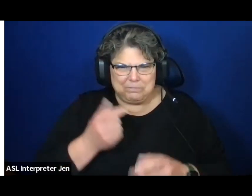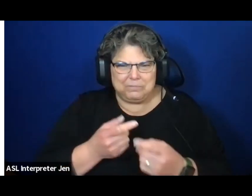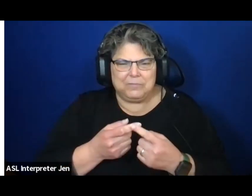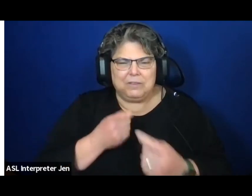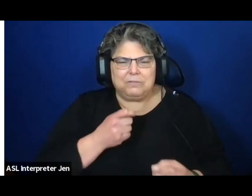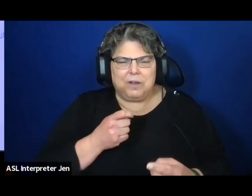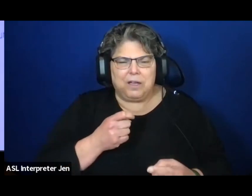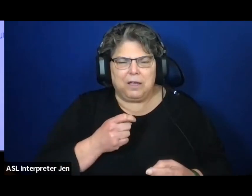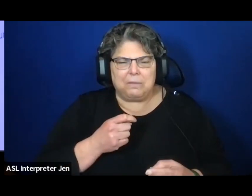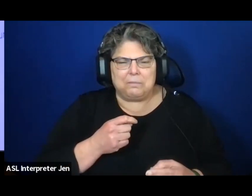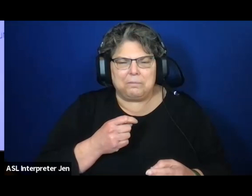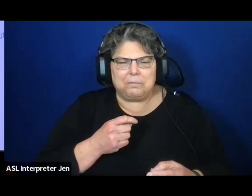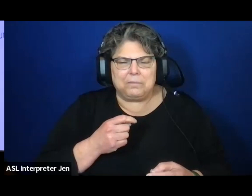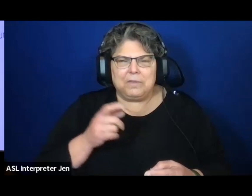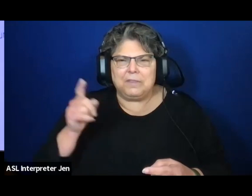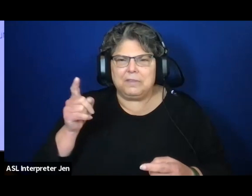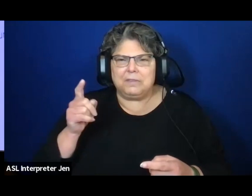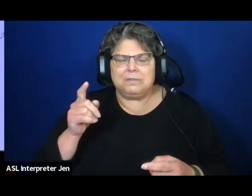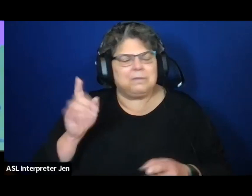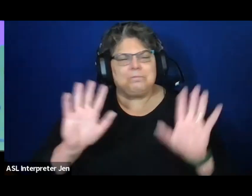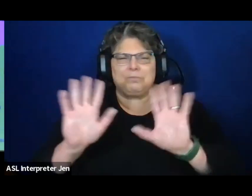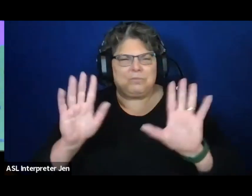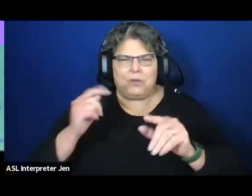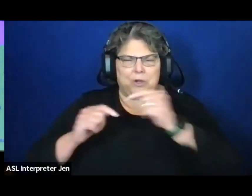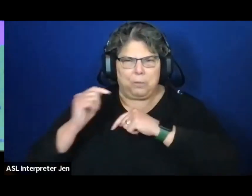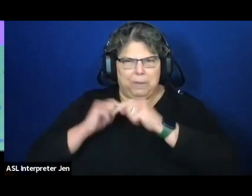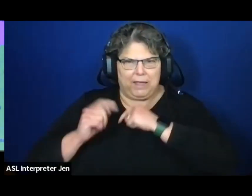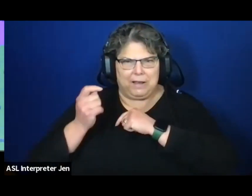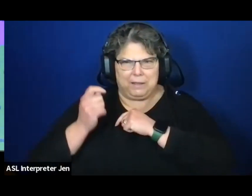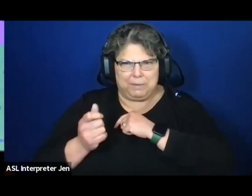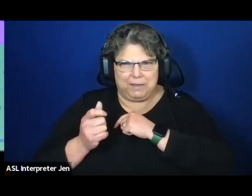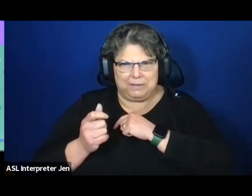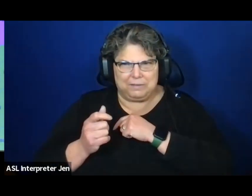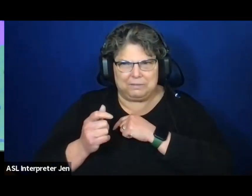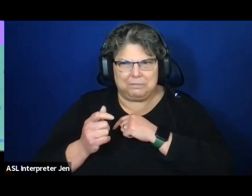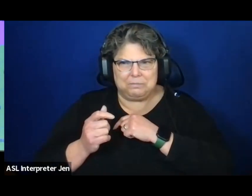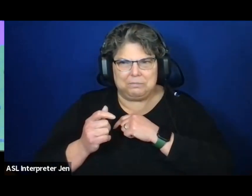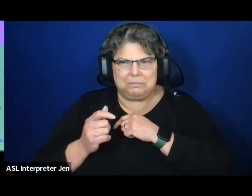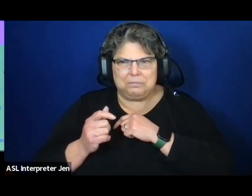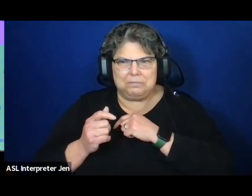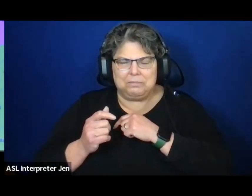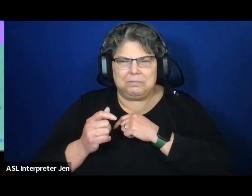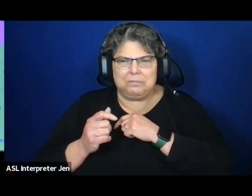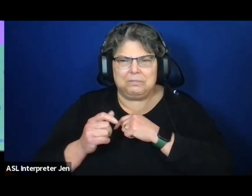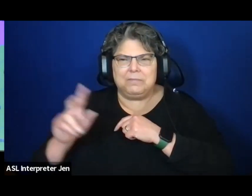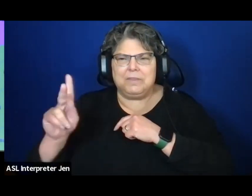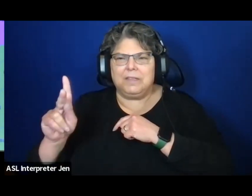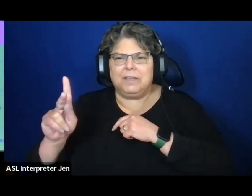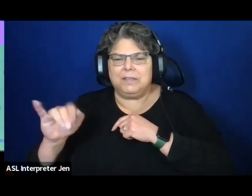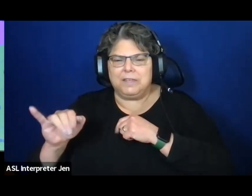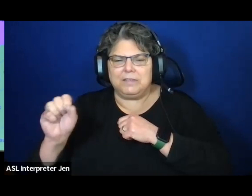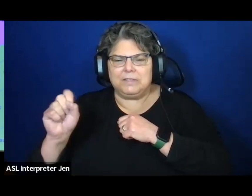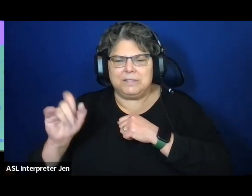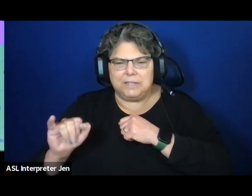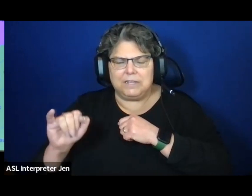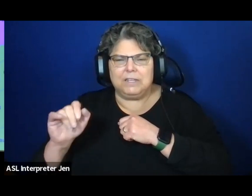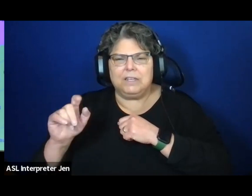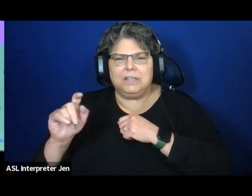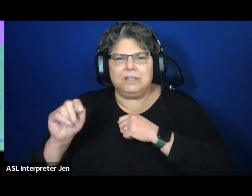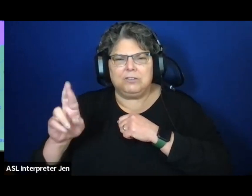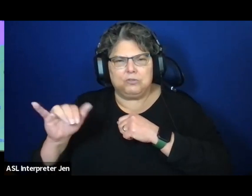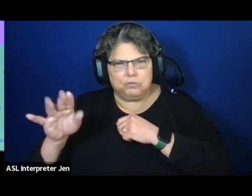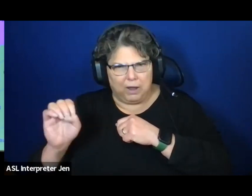part. Sorry, I gotta go back here a little bit. I gotta walk this remote pretty well. The Kisi tribe and Freetown. My dad was